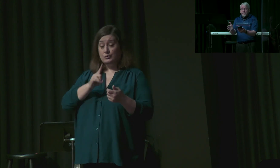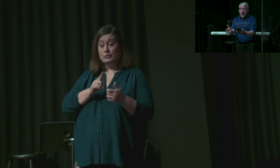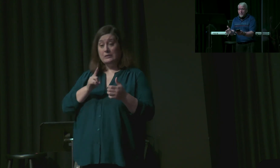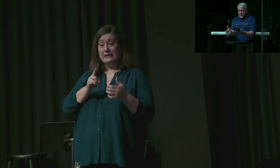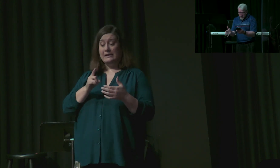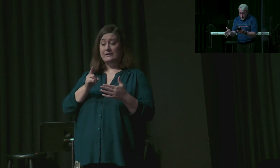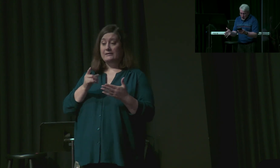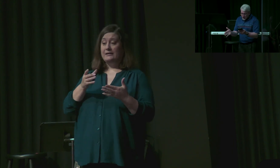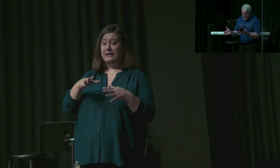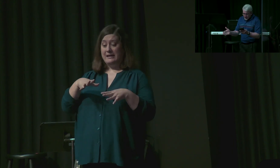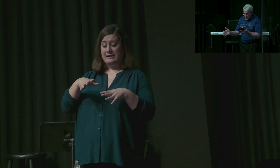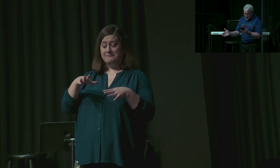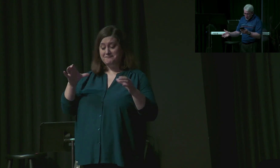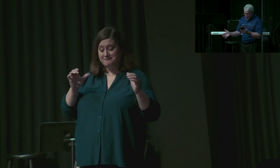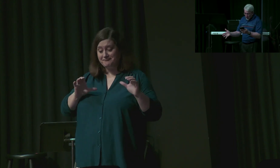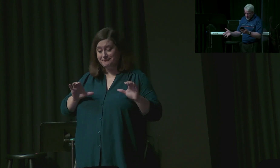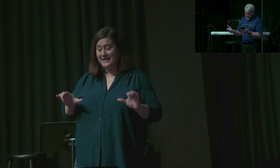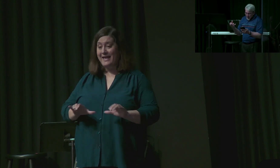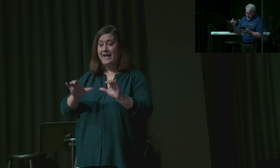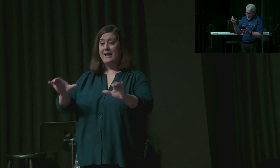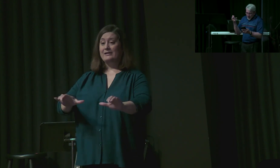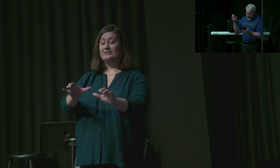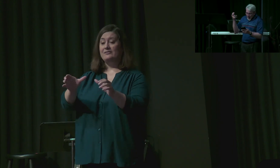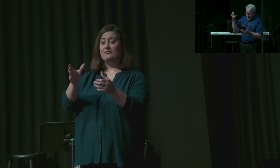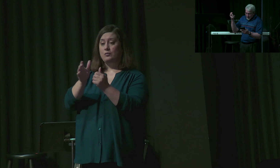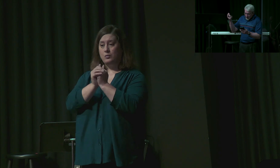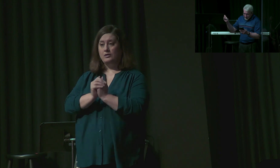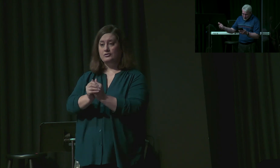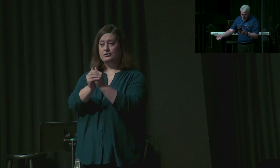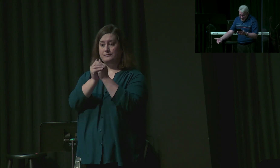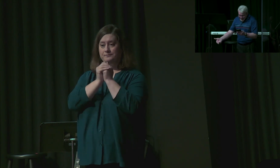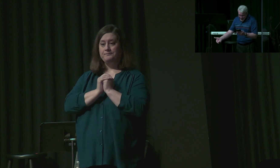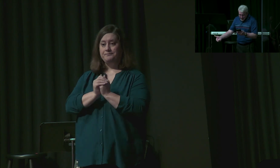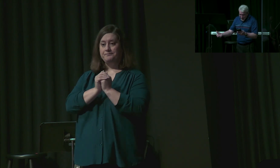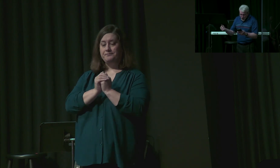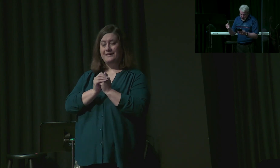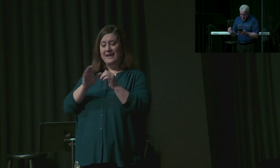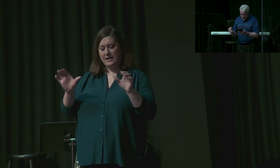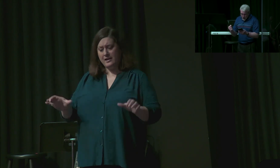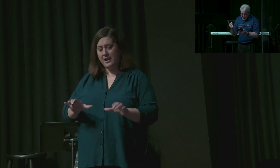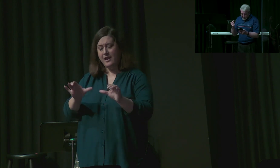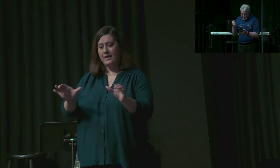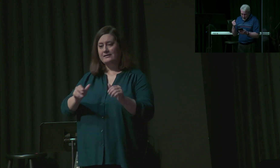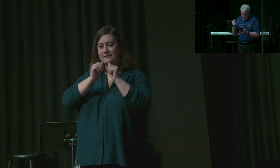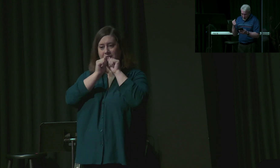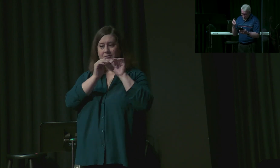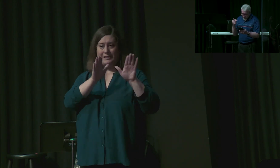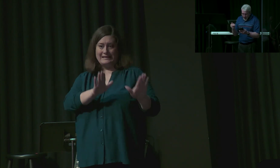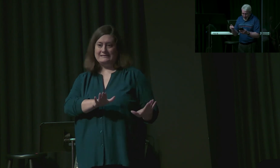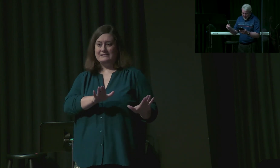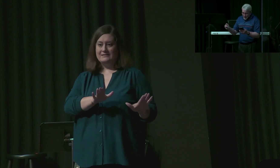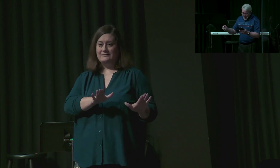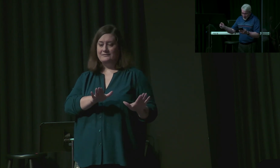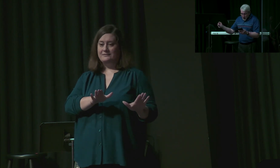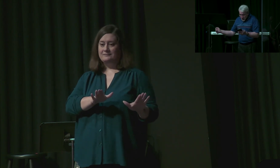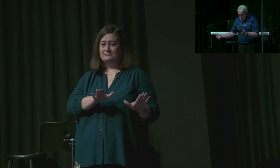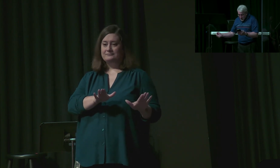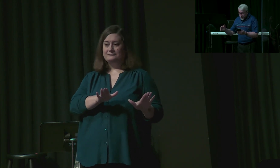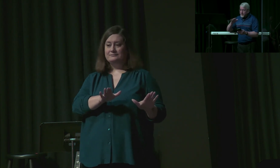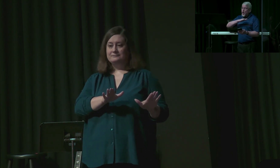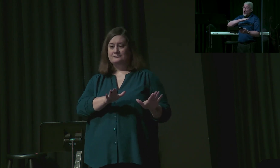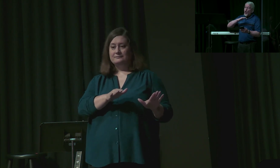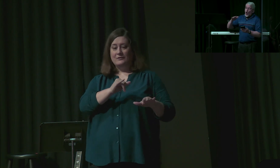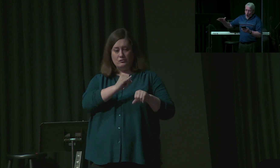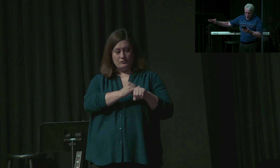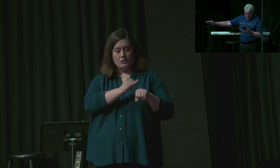and adopting Joseph's boys is an act of blessing. Joseph is an act of blessing